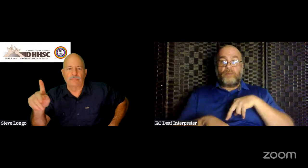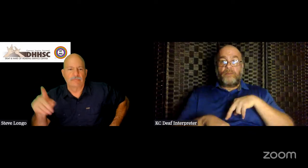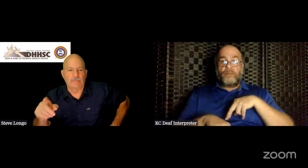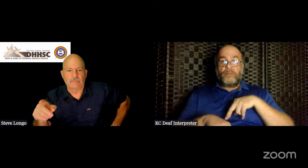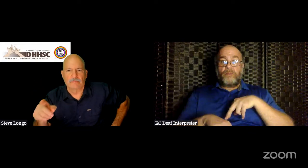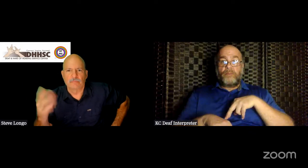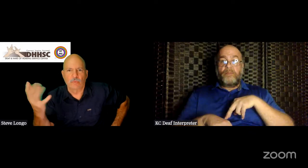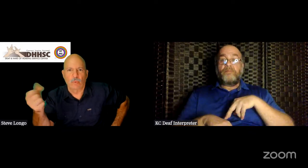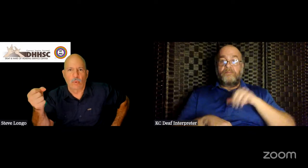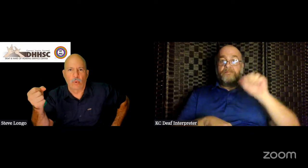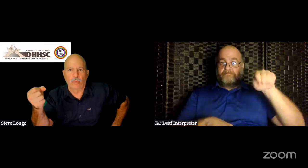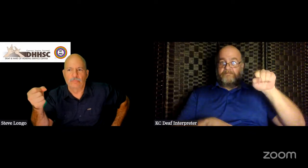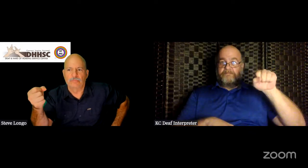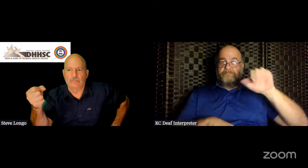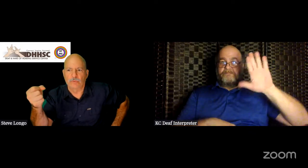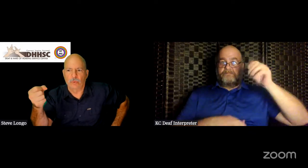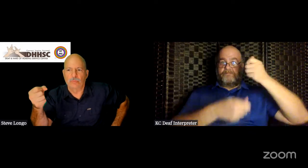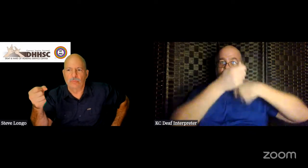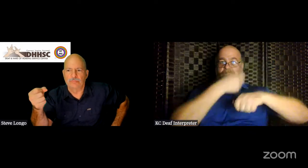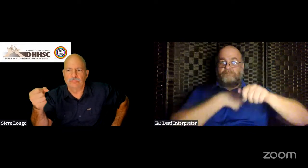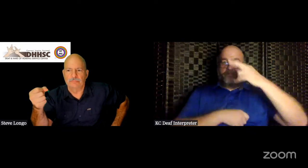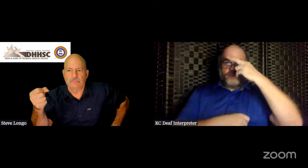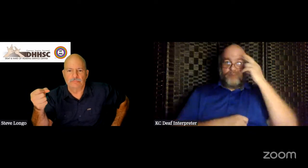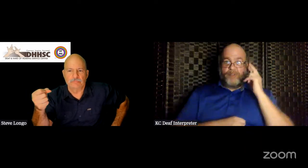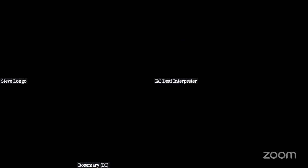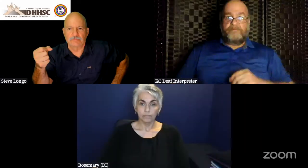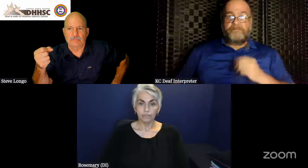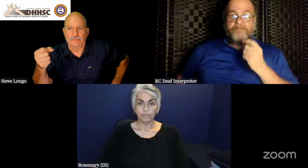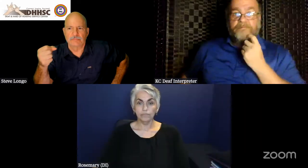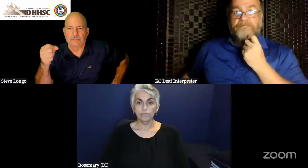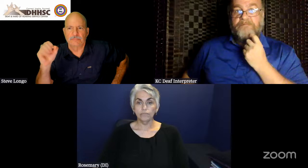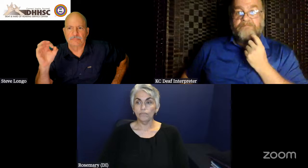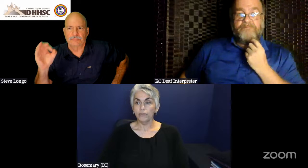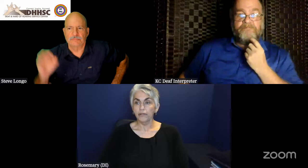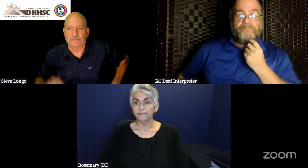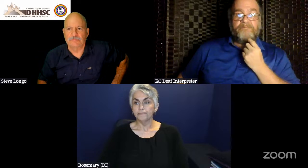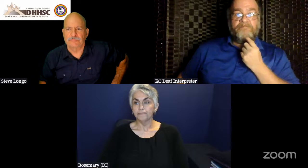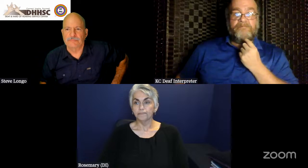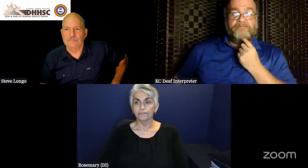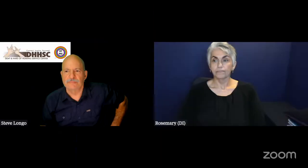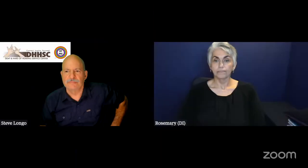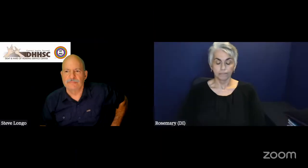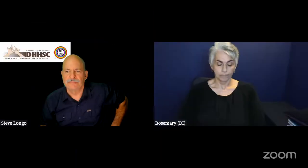going to do another switch before we go to the executive director's report.